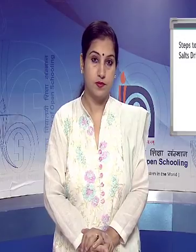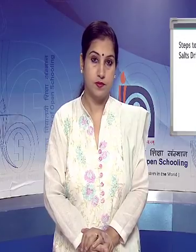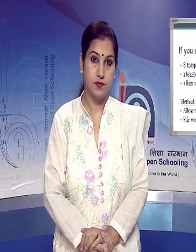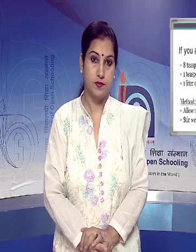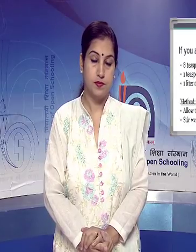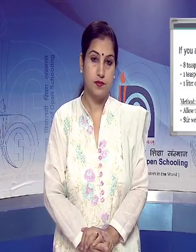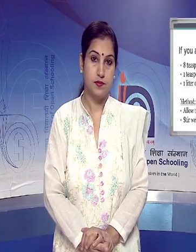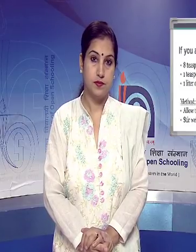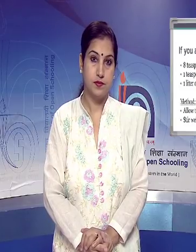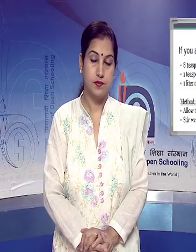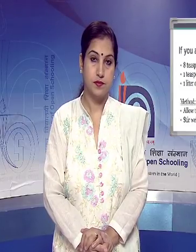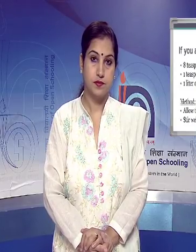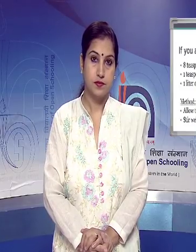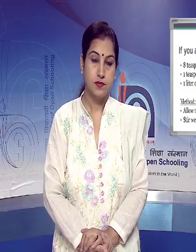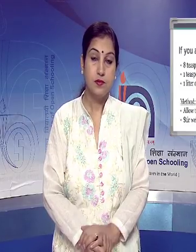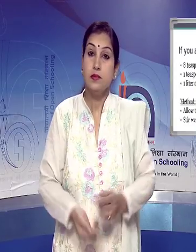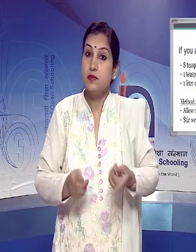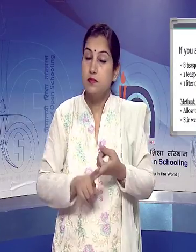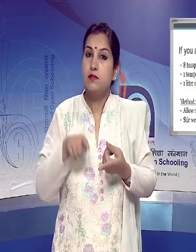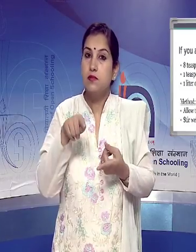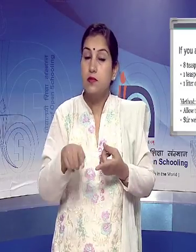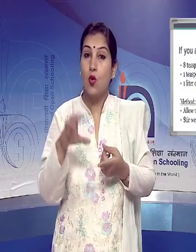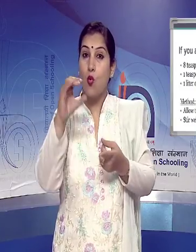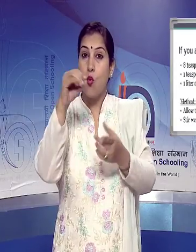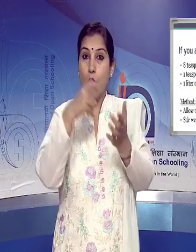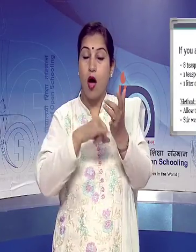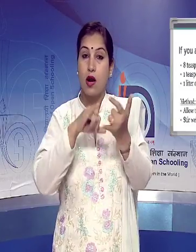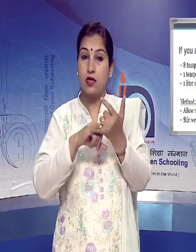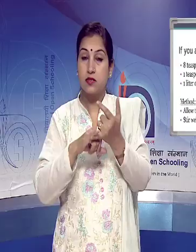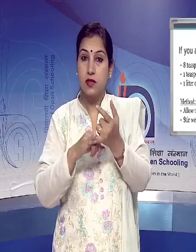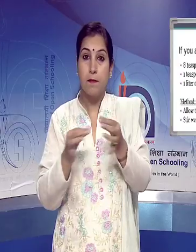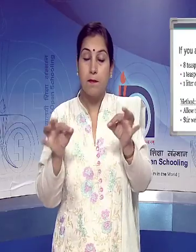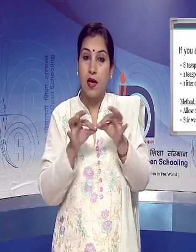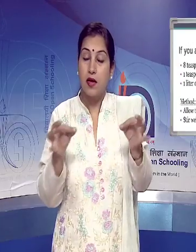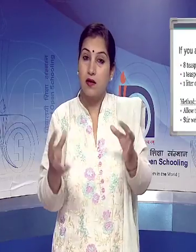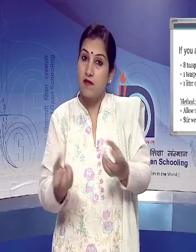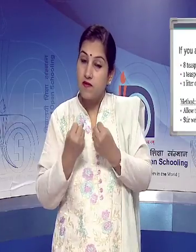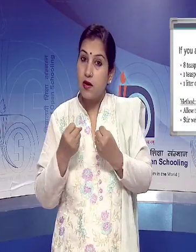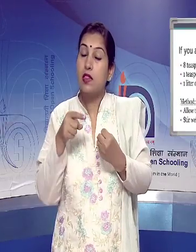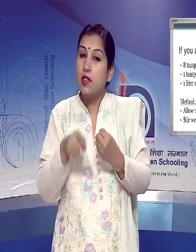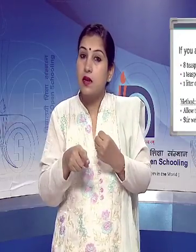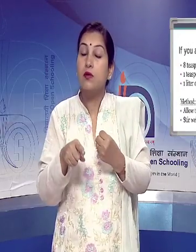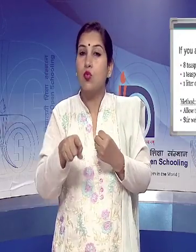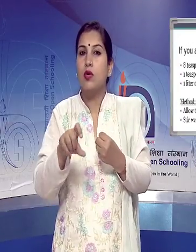In case you are unable to get an ORS packet, then you can make it at home.